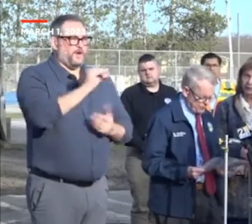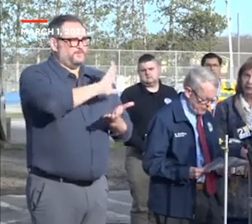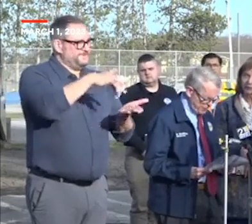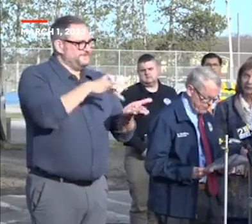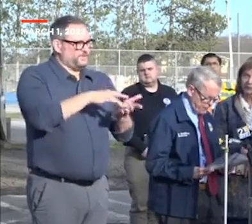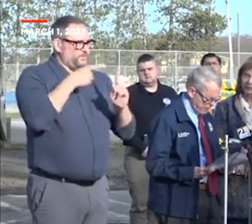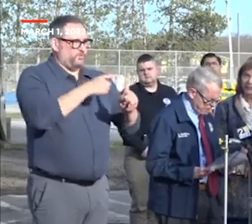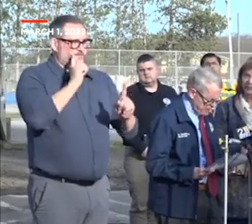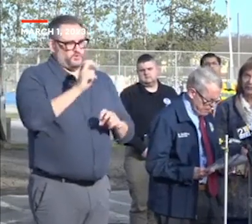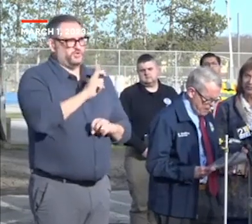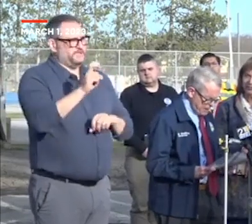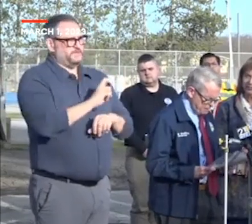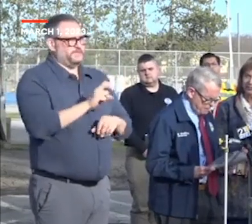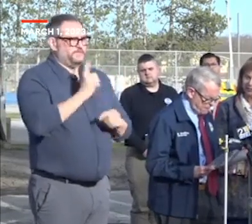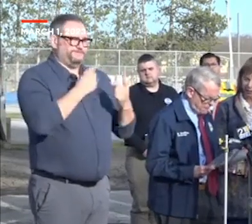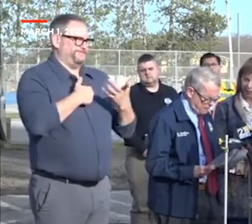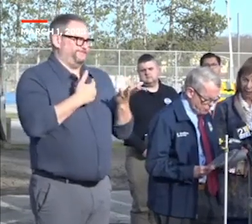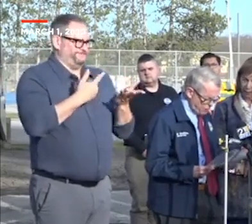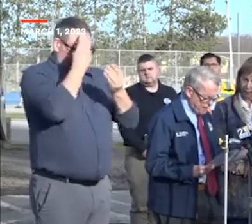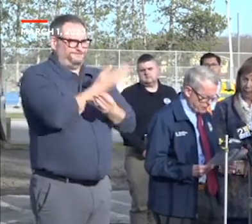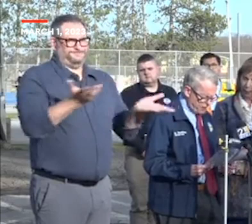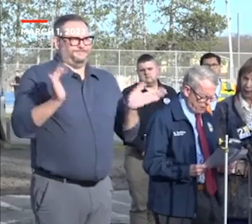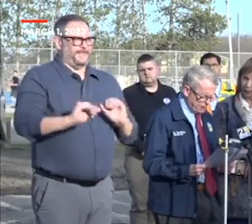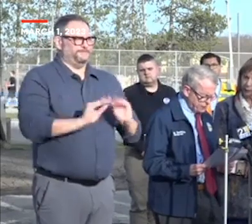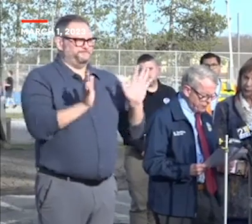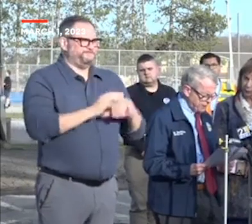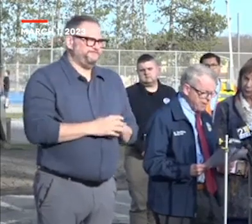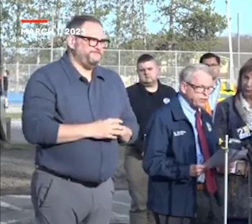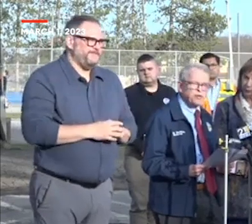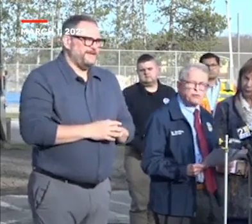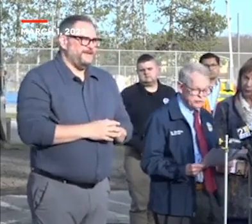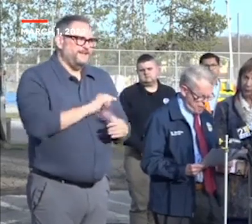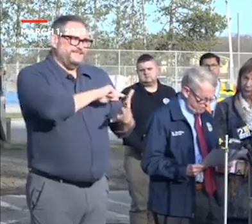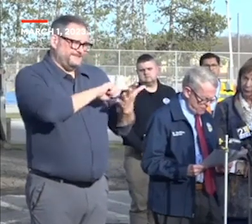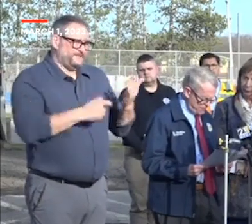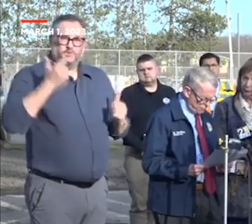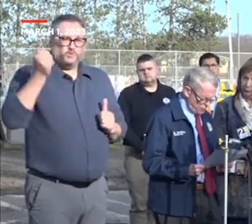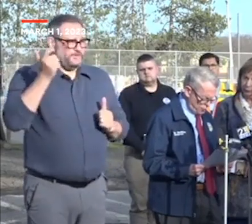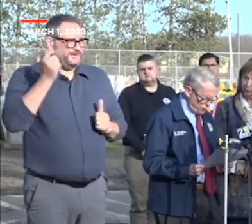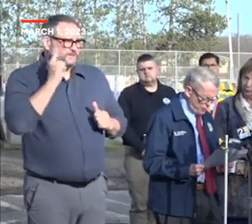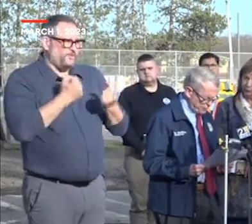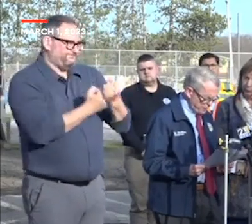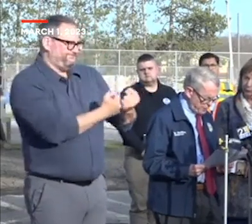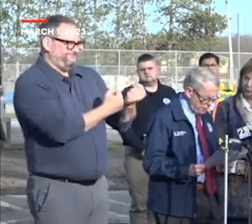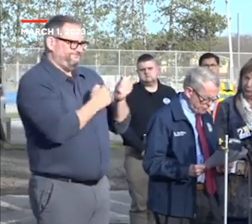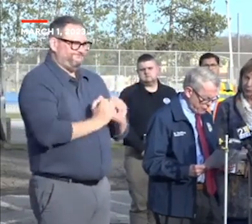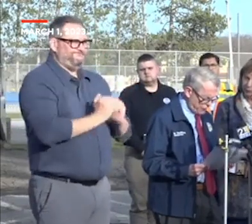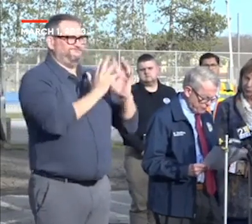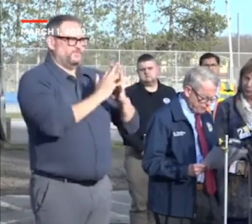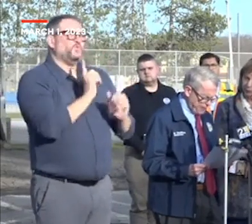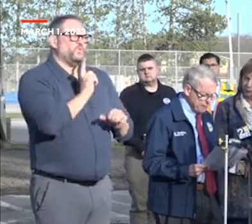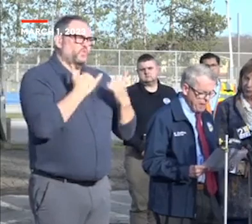transportation. We don't have to tell any of you that. These grants can help agencies execute real-time, real-world training scenarios